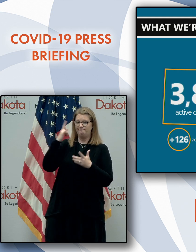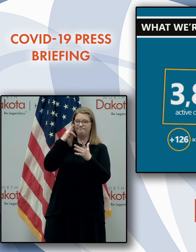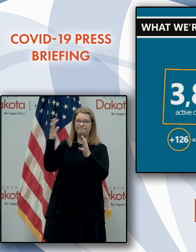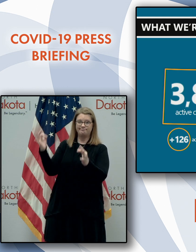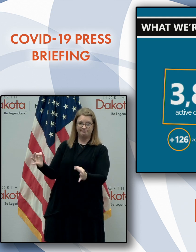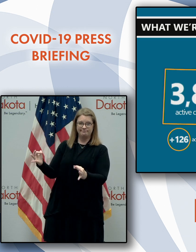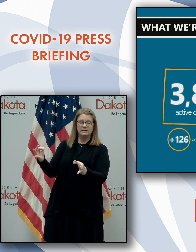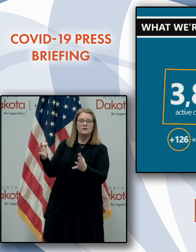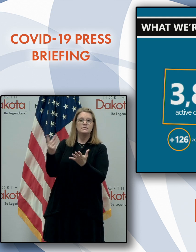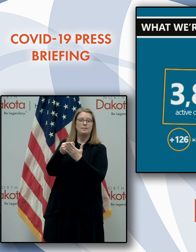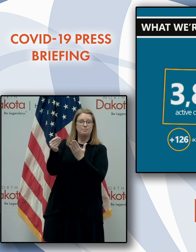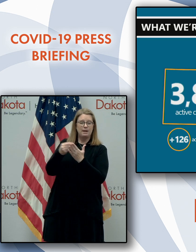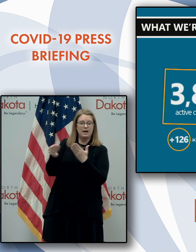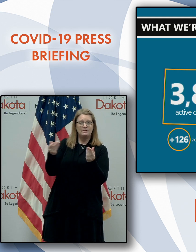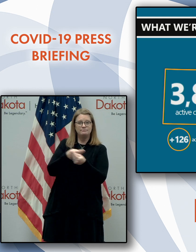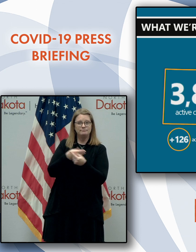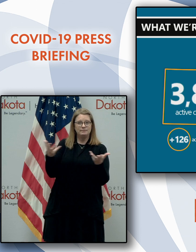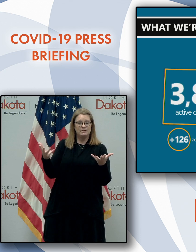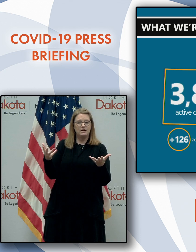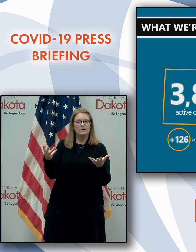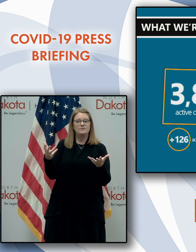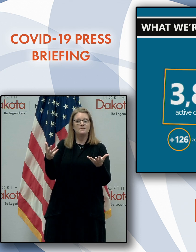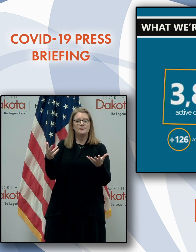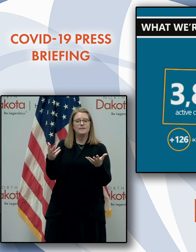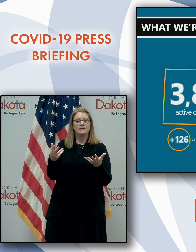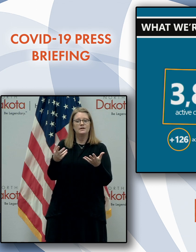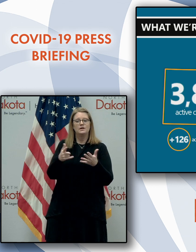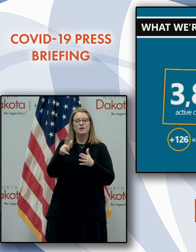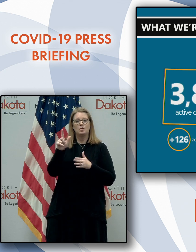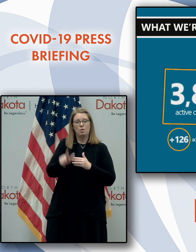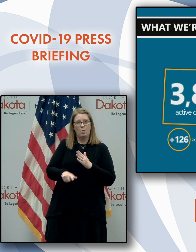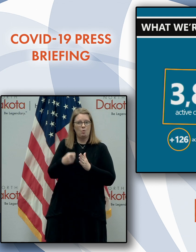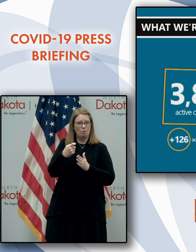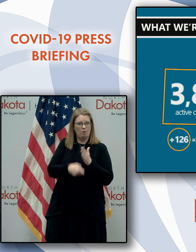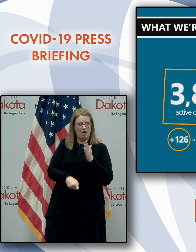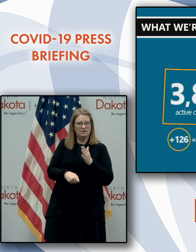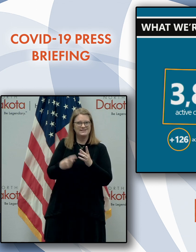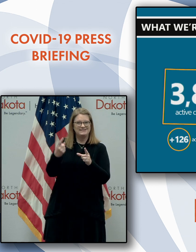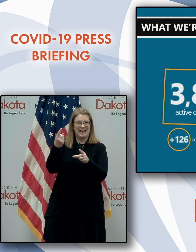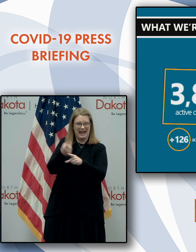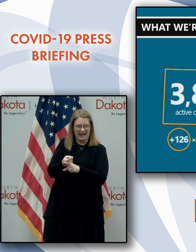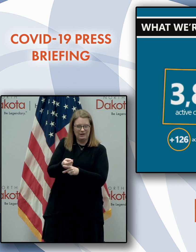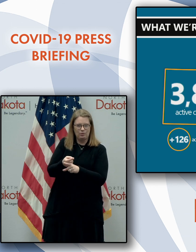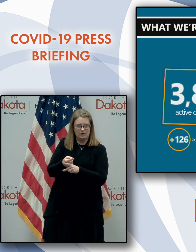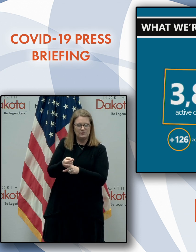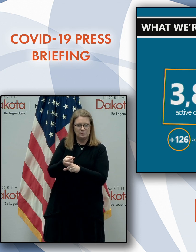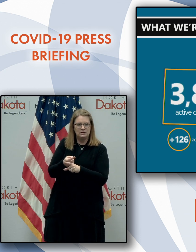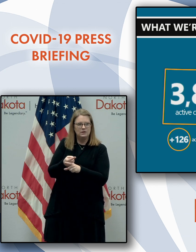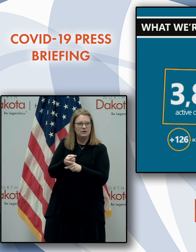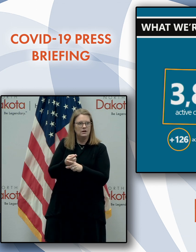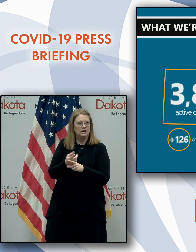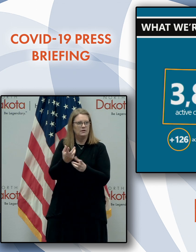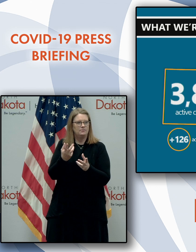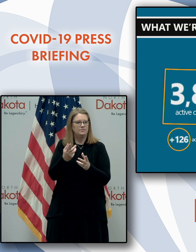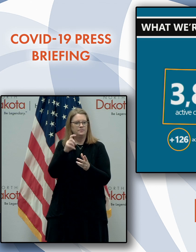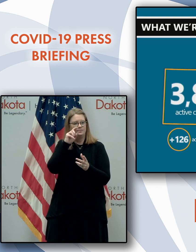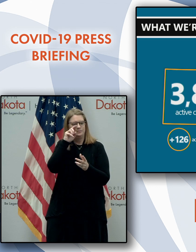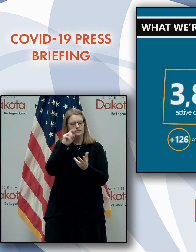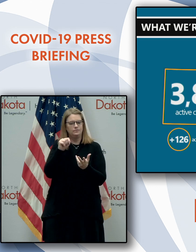to buying and distributing to states low cost, highly accurate, and